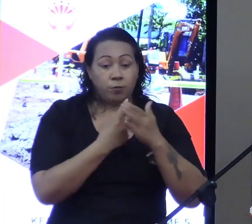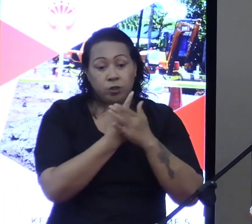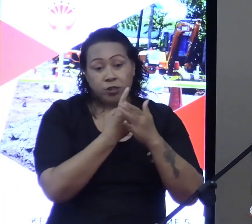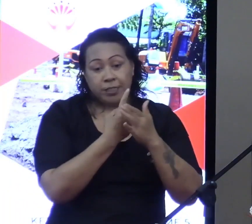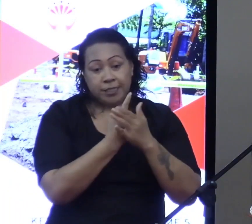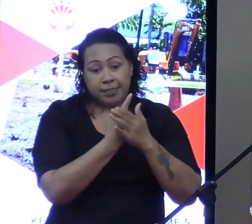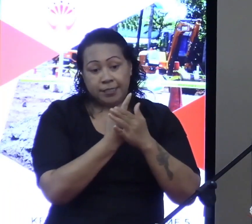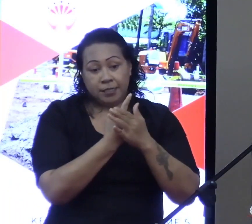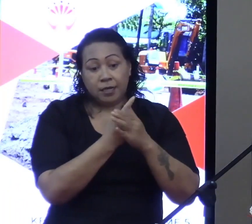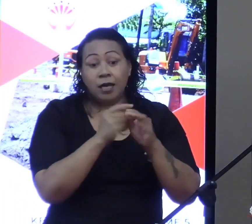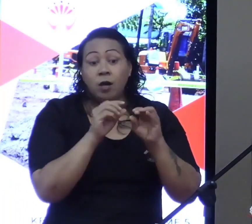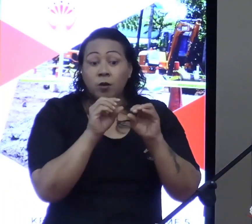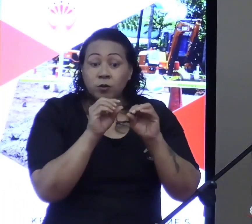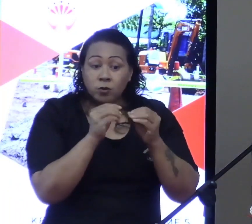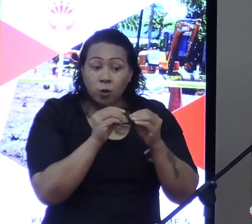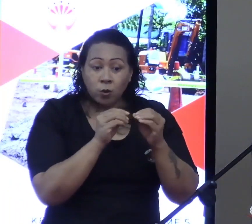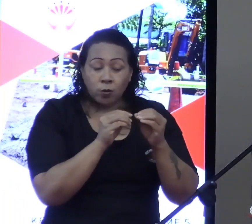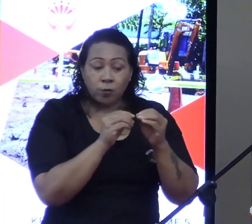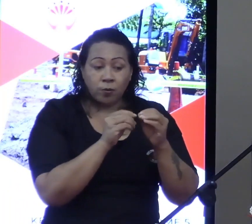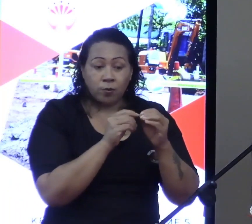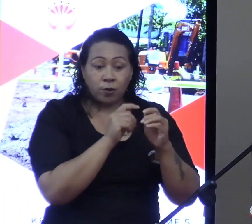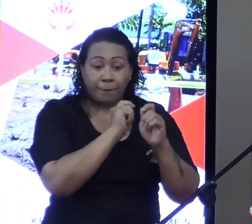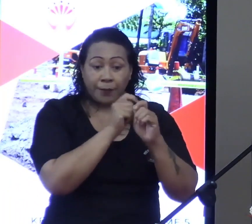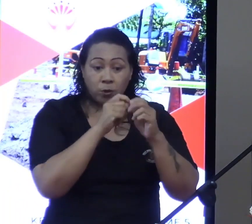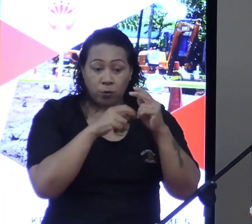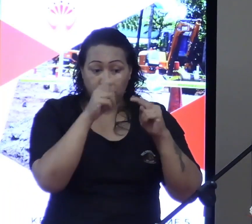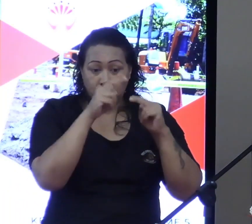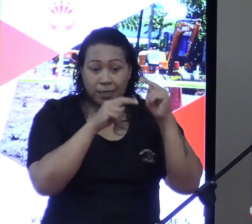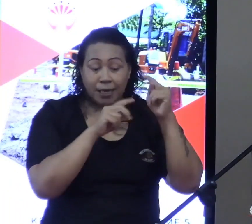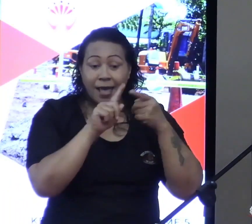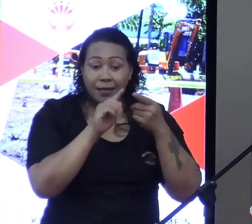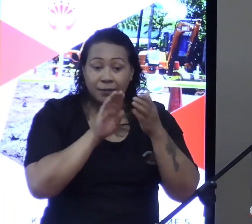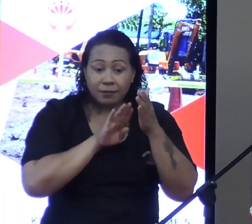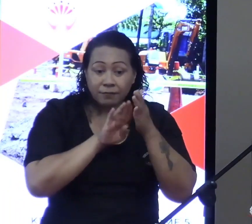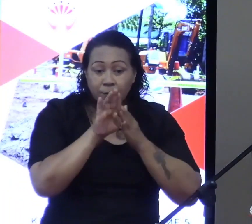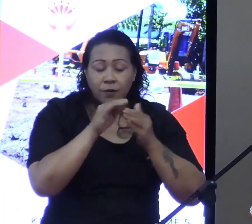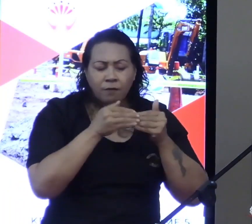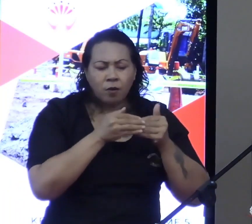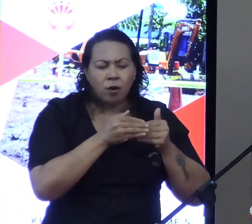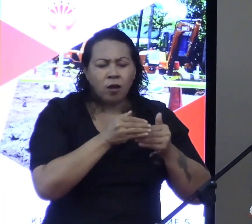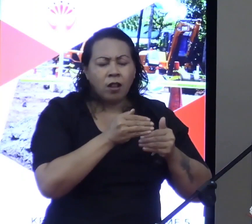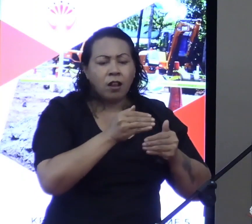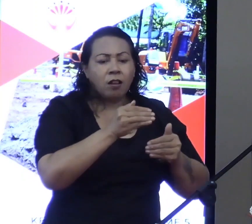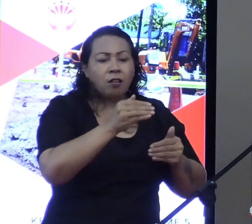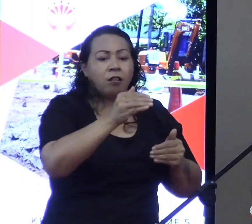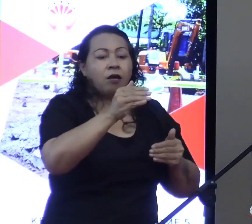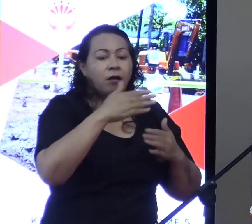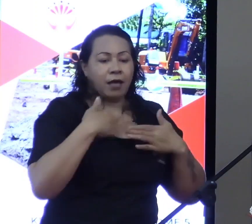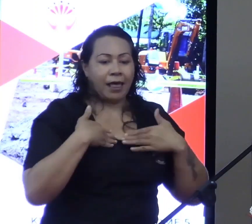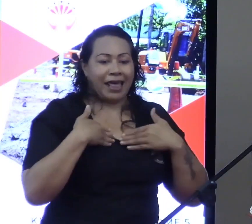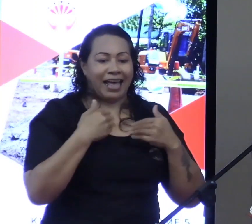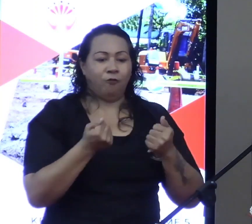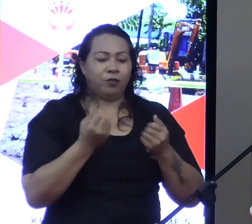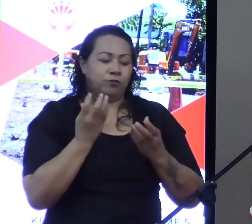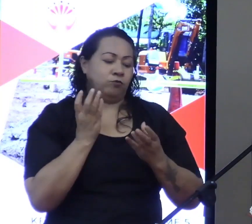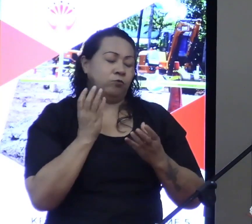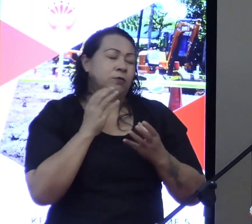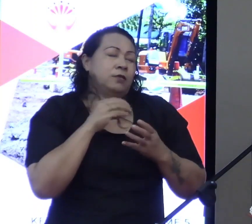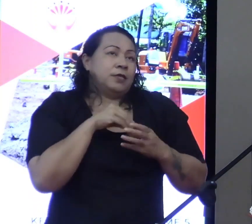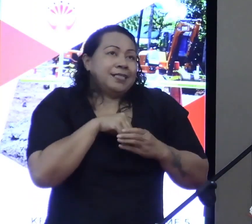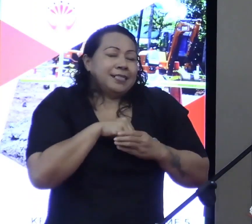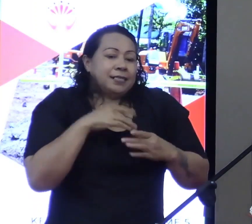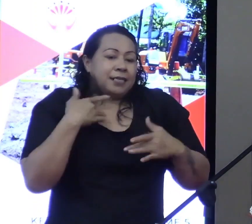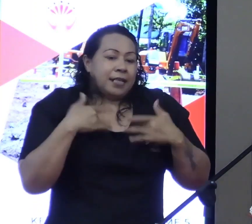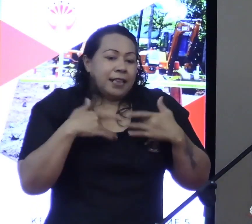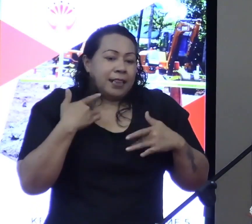These building blocks for the pursuit of long, healthy, and fulfilling lives depend on there